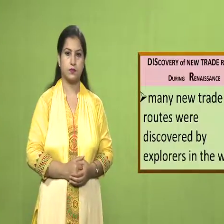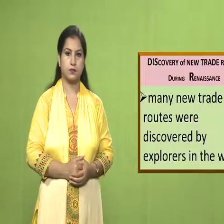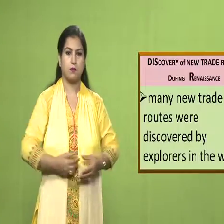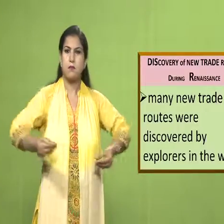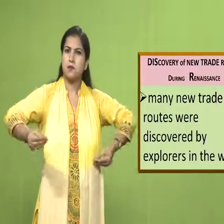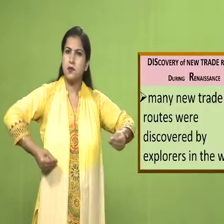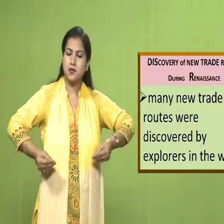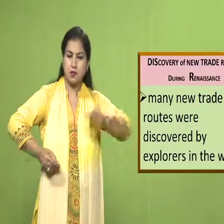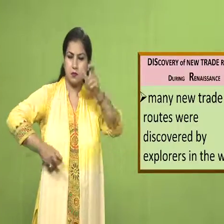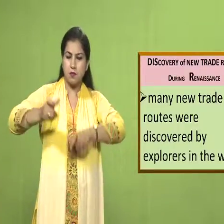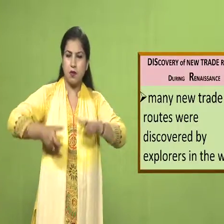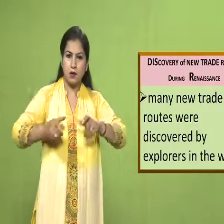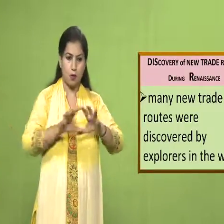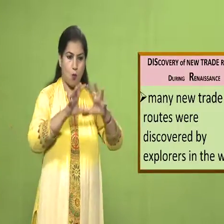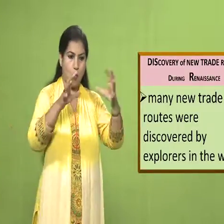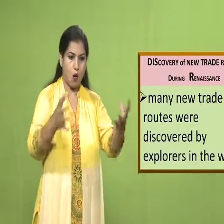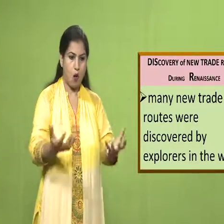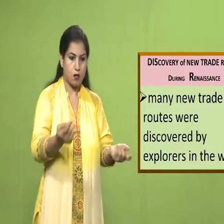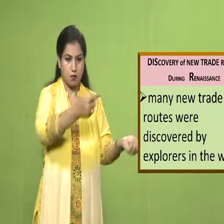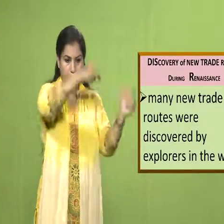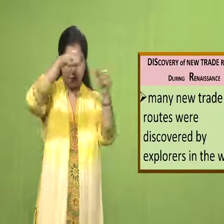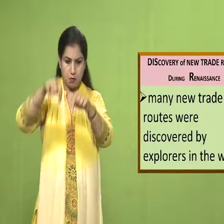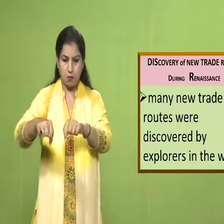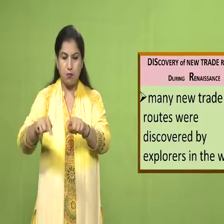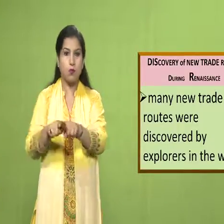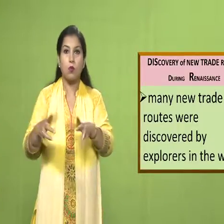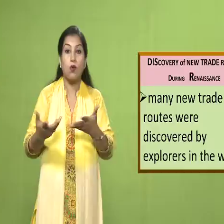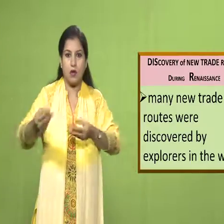Merchants from all over the world came here for trade.